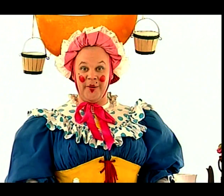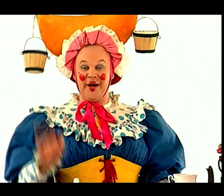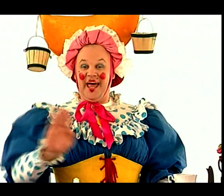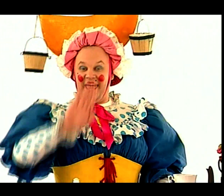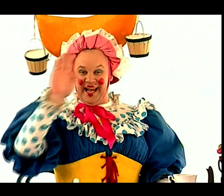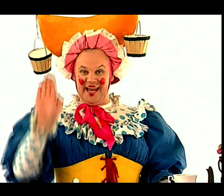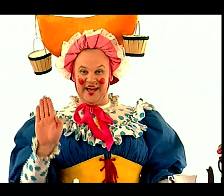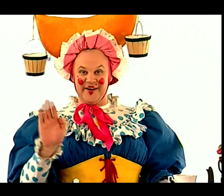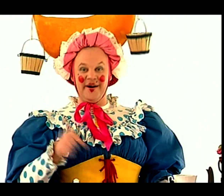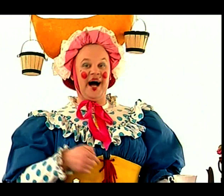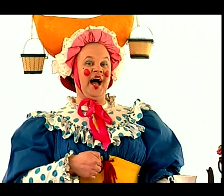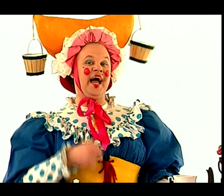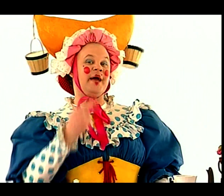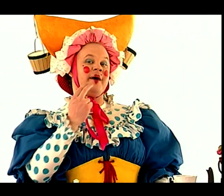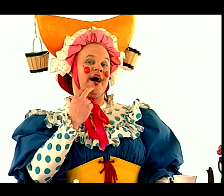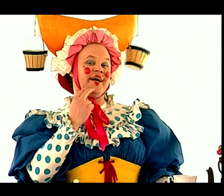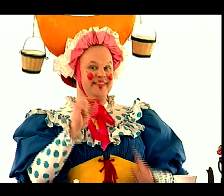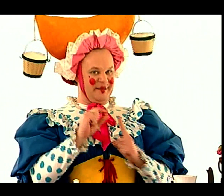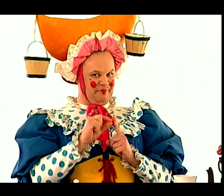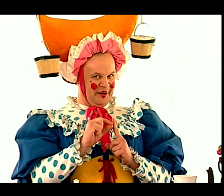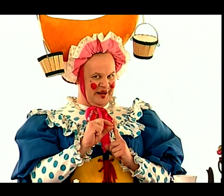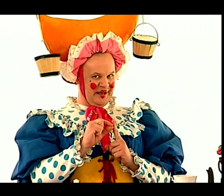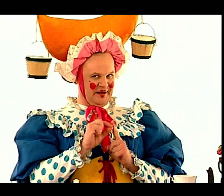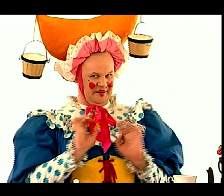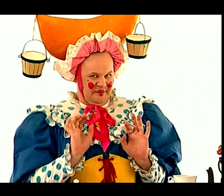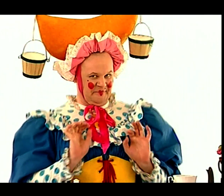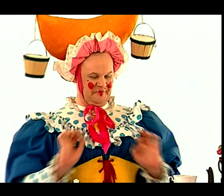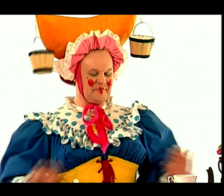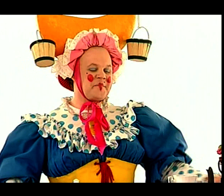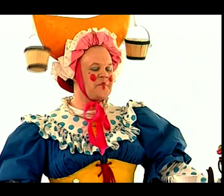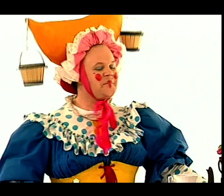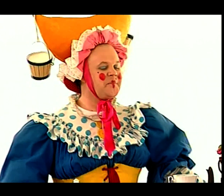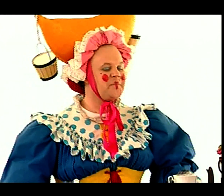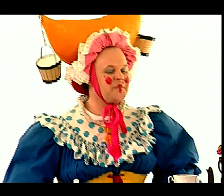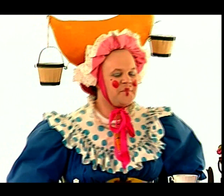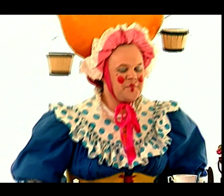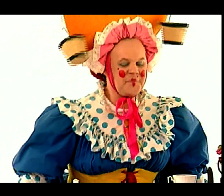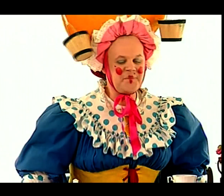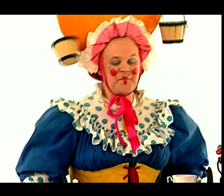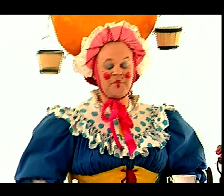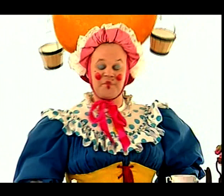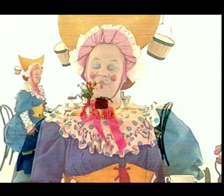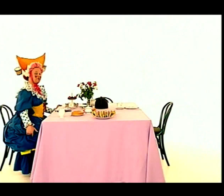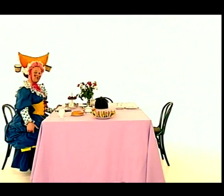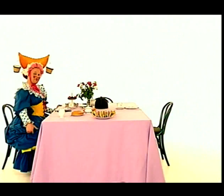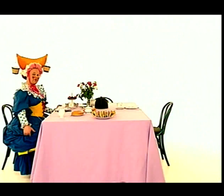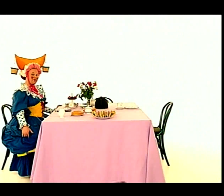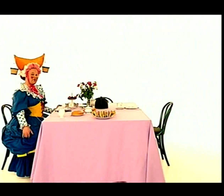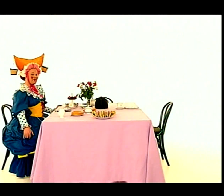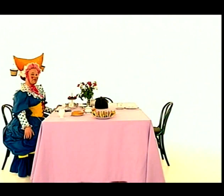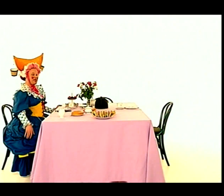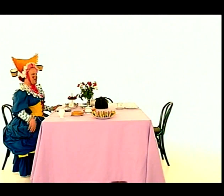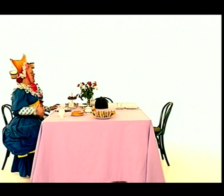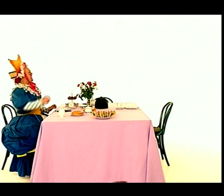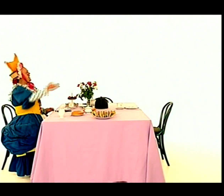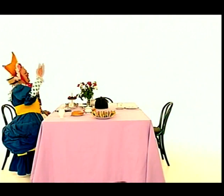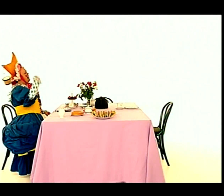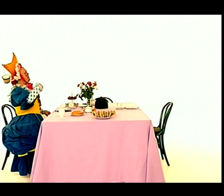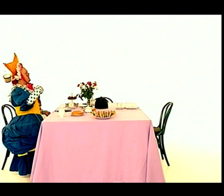Oh, hello. I'm Auntie Polly. Oh, hello. Pleased to meet you, Auntie Polly. Mr. Tumble has just... Come